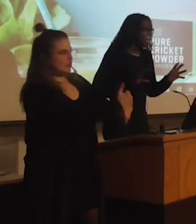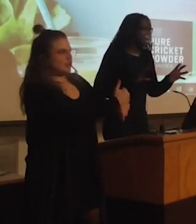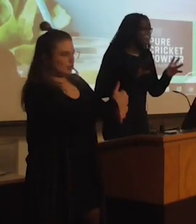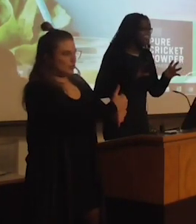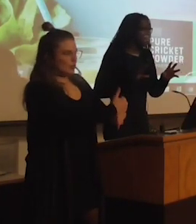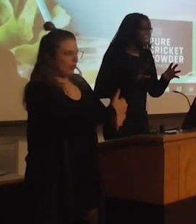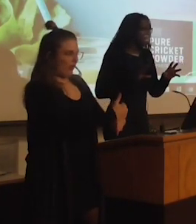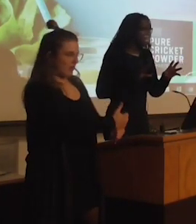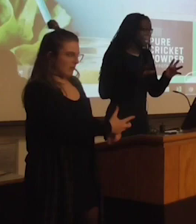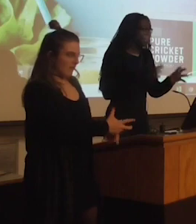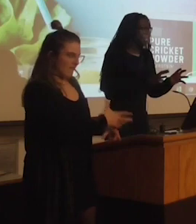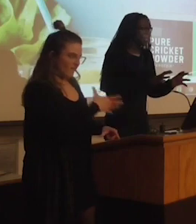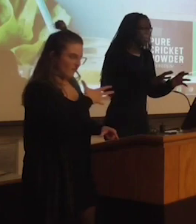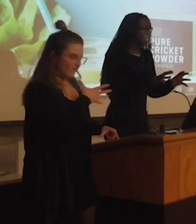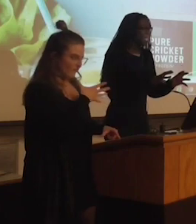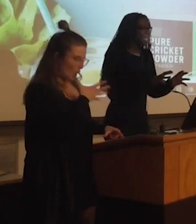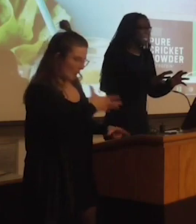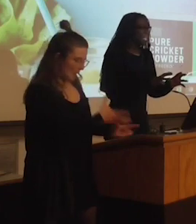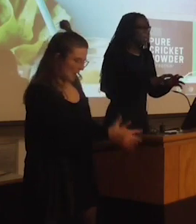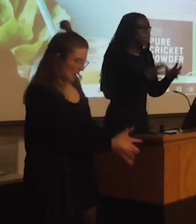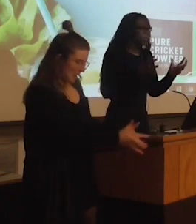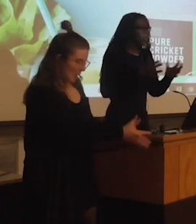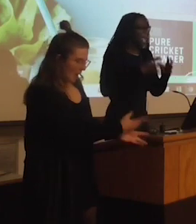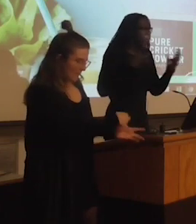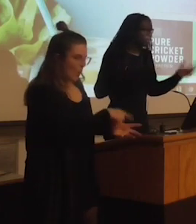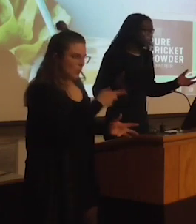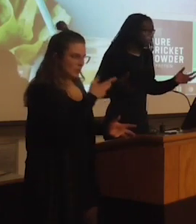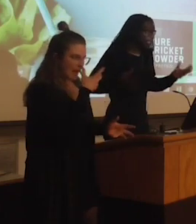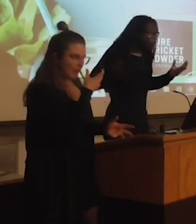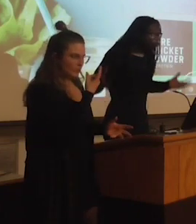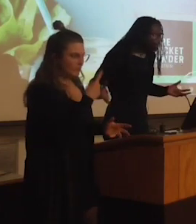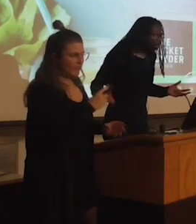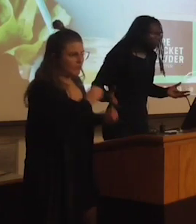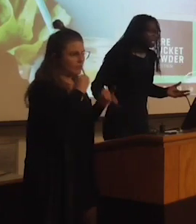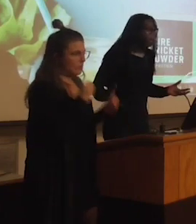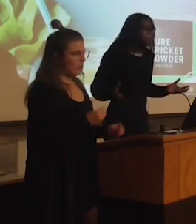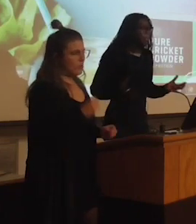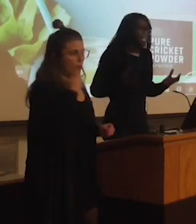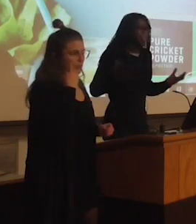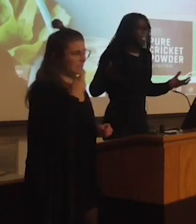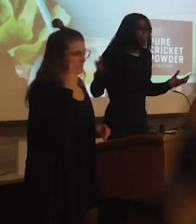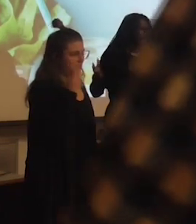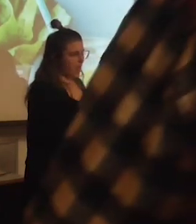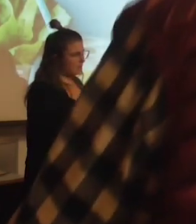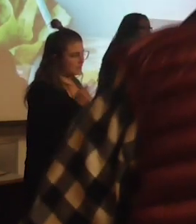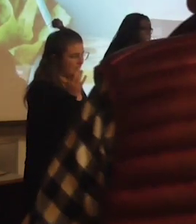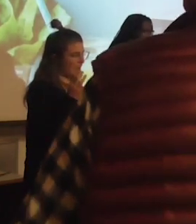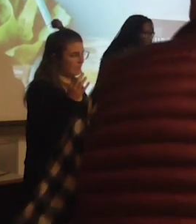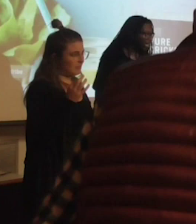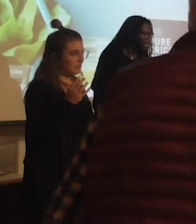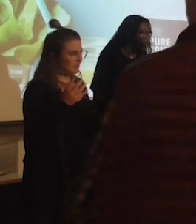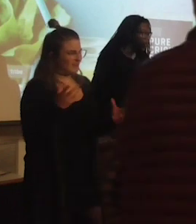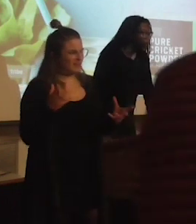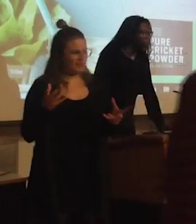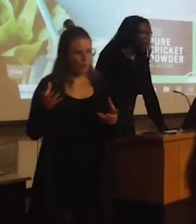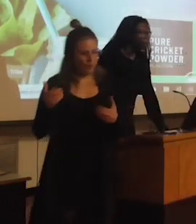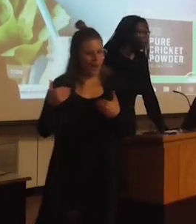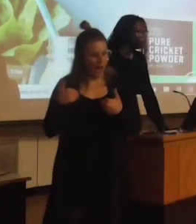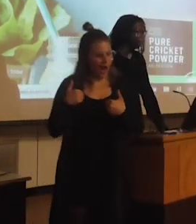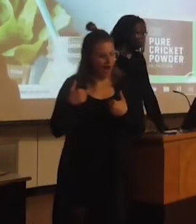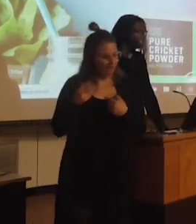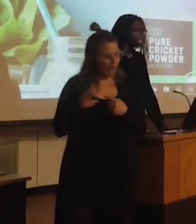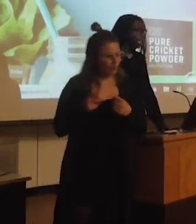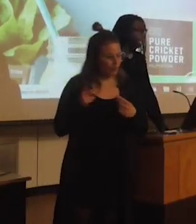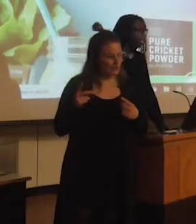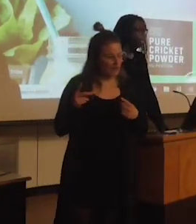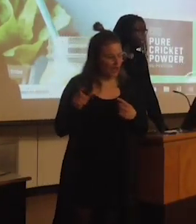the farming of these individuals, like, you know, for absolutely no reason whatsoever because we don't have protein needs for them